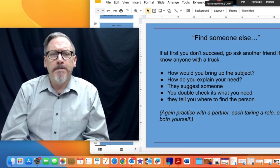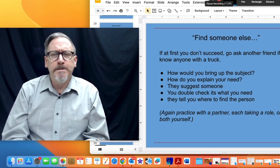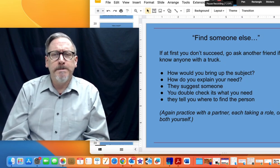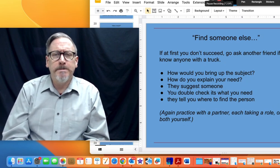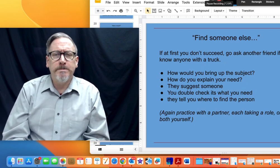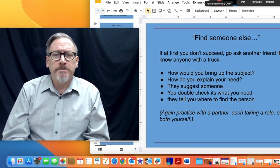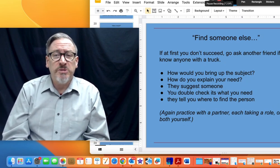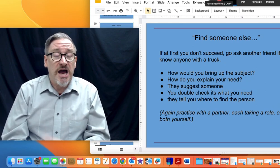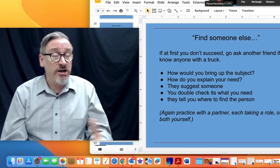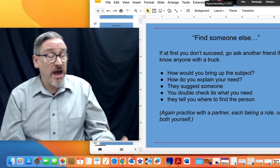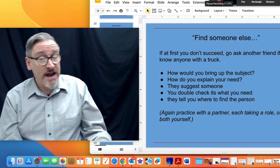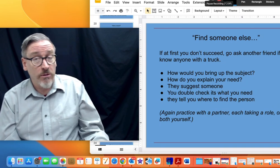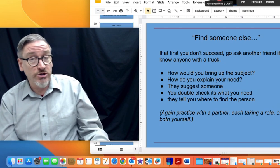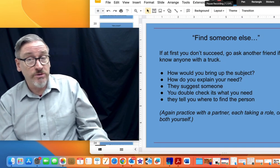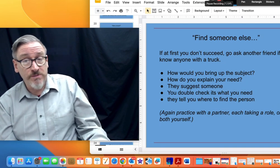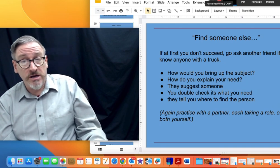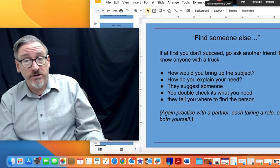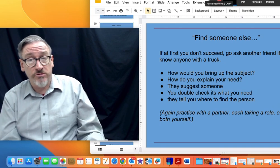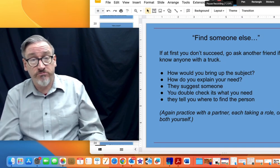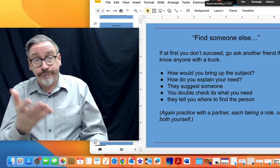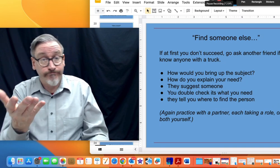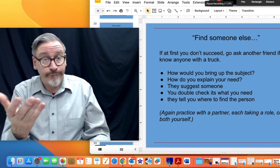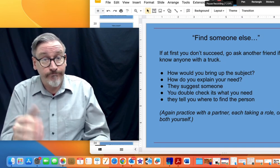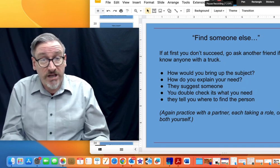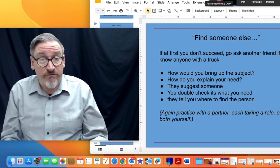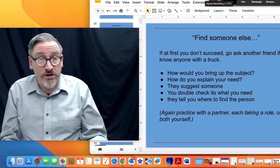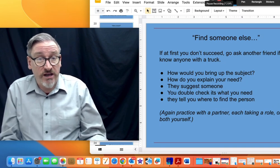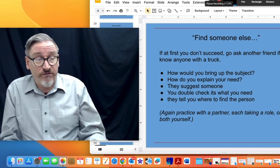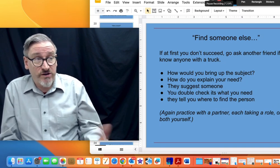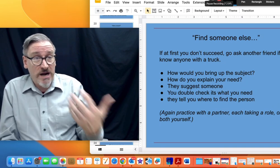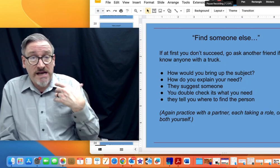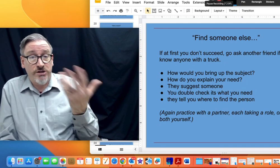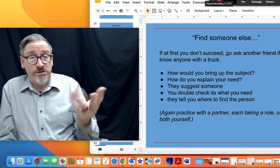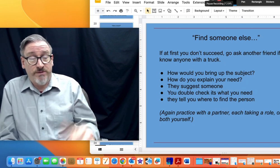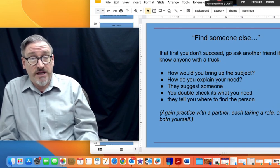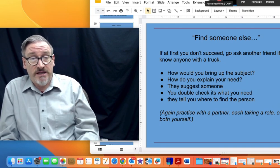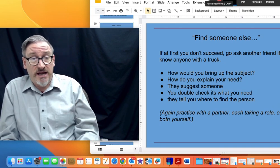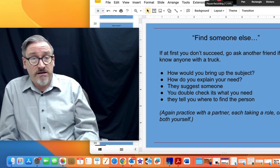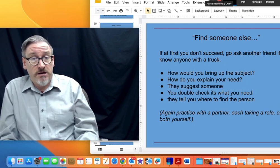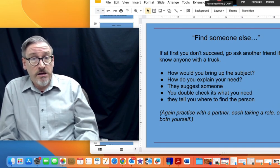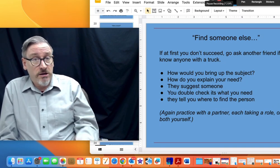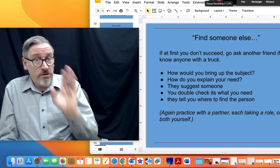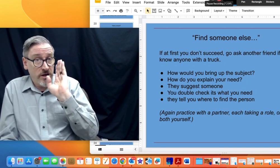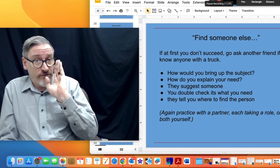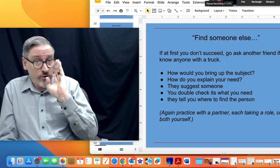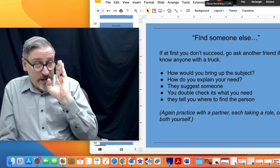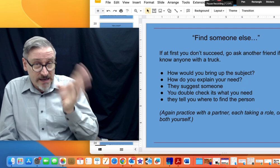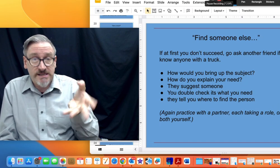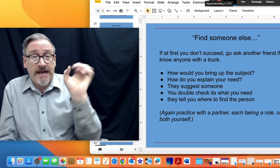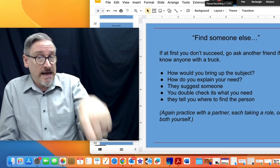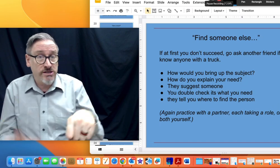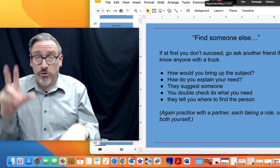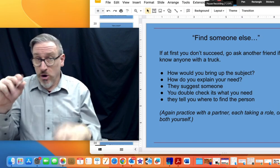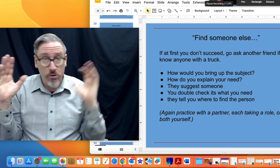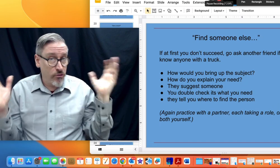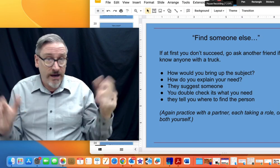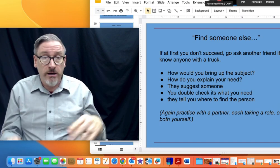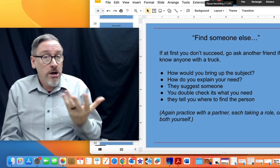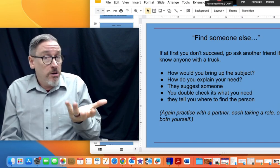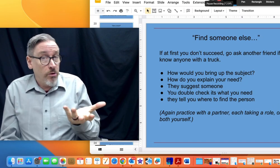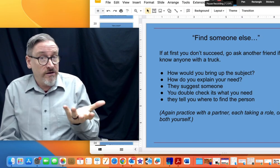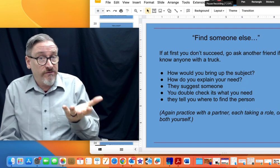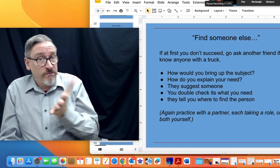girl. How would you respond if someone asked you something like that? If you can say yes or no,